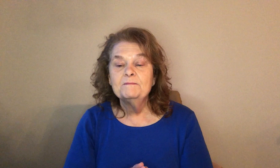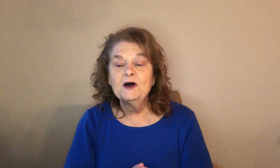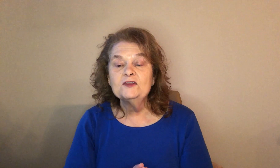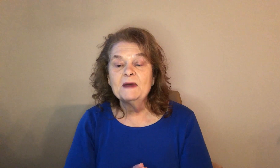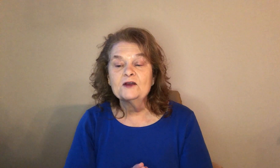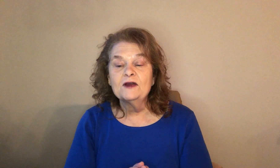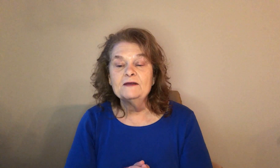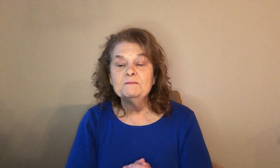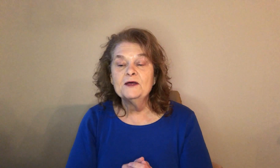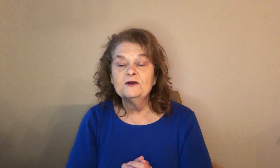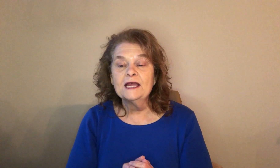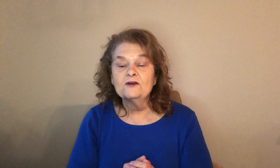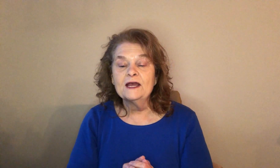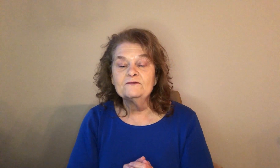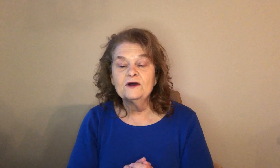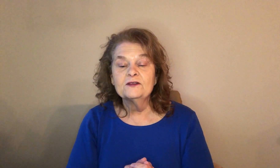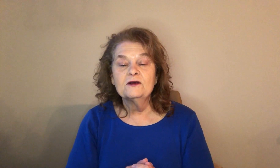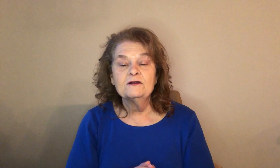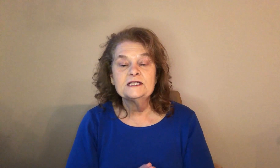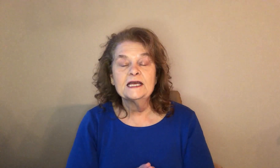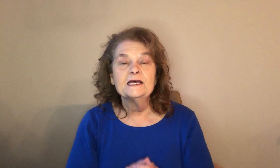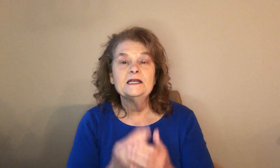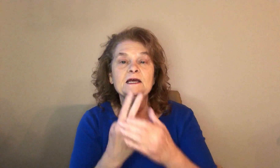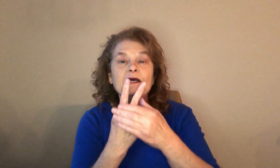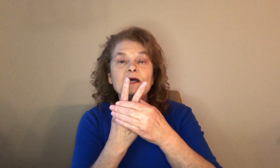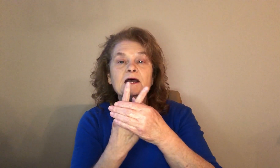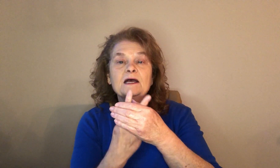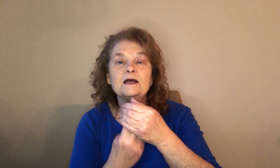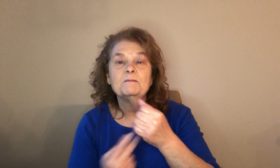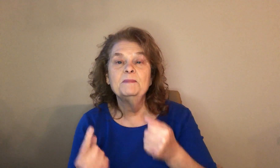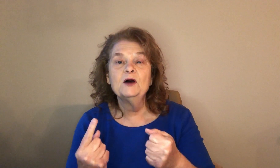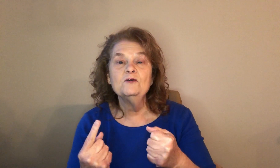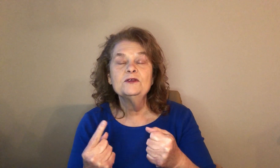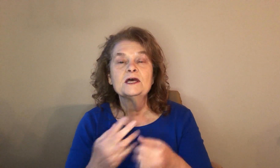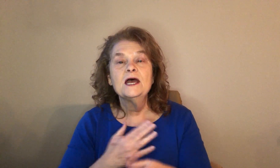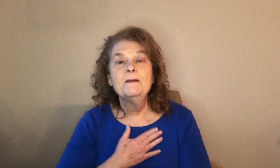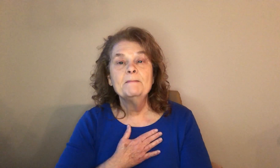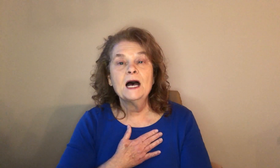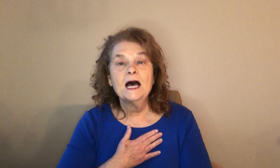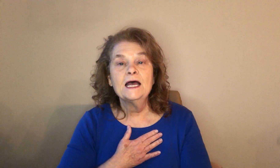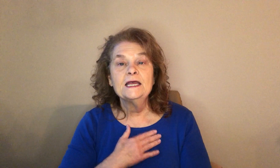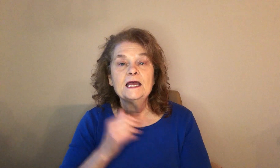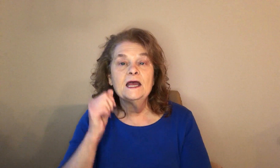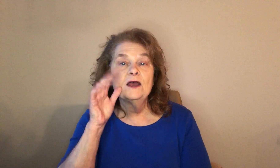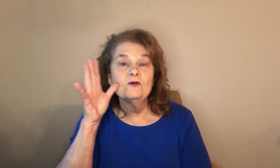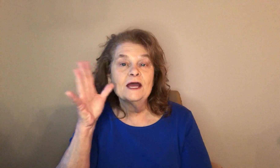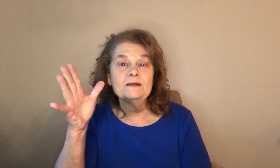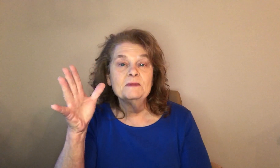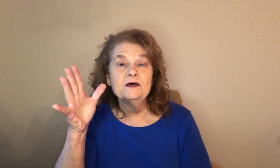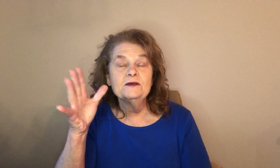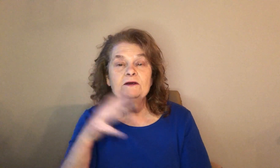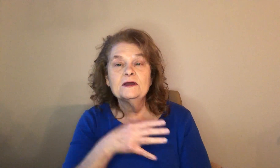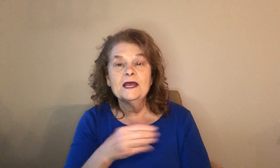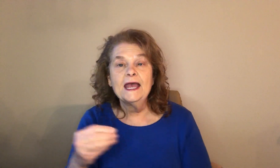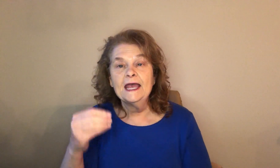Both my grandmother and grandfather are dead. Both my grandmother